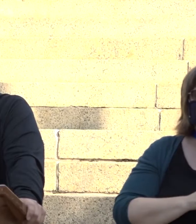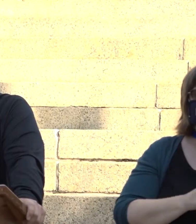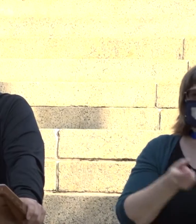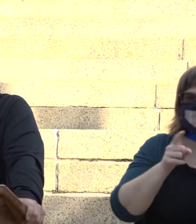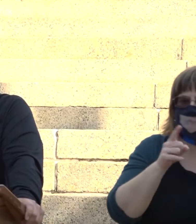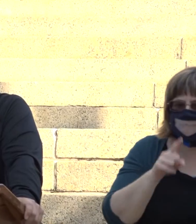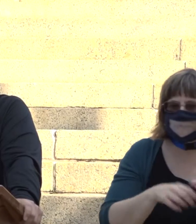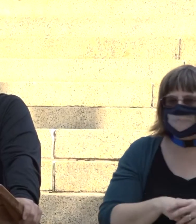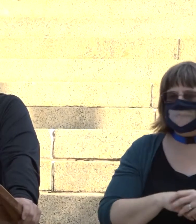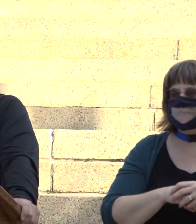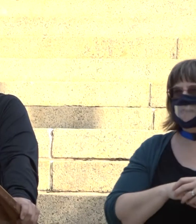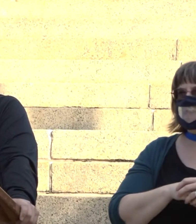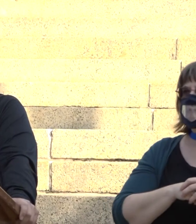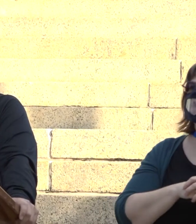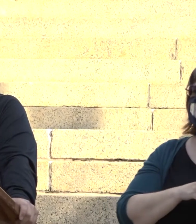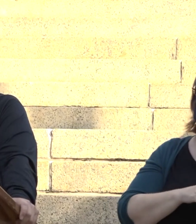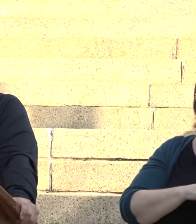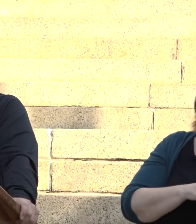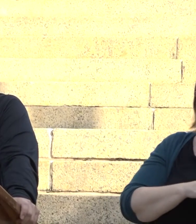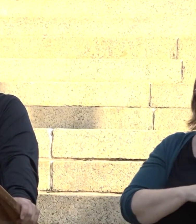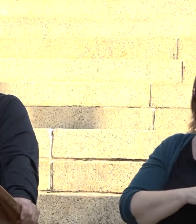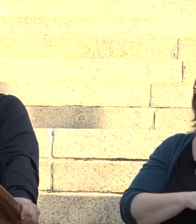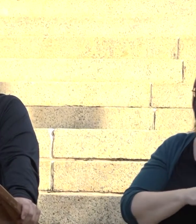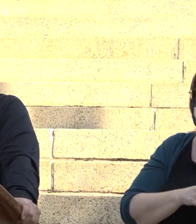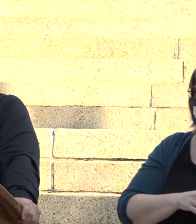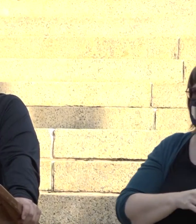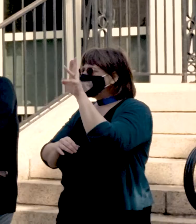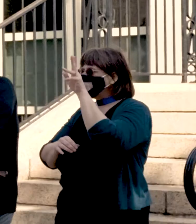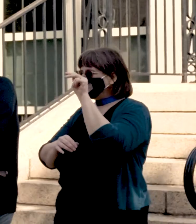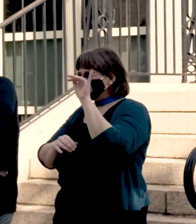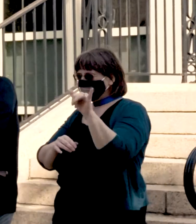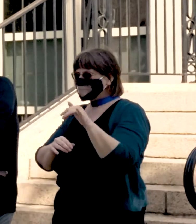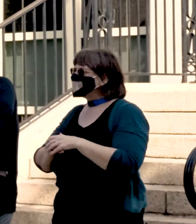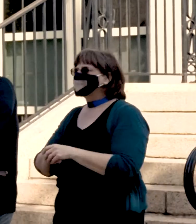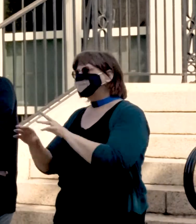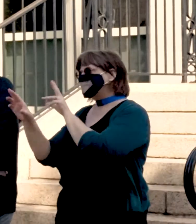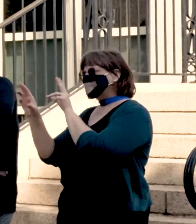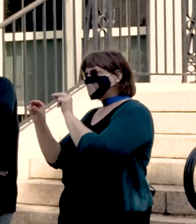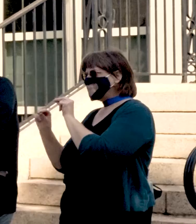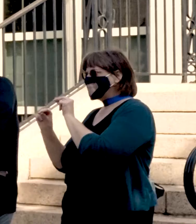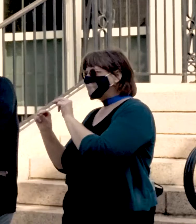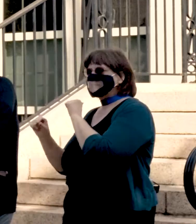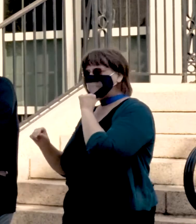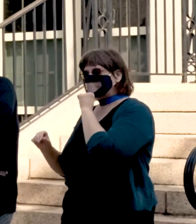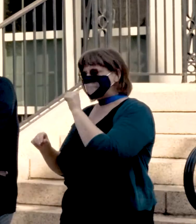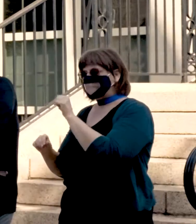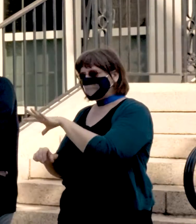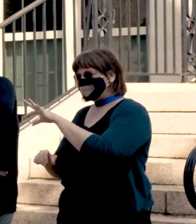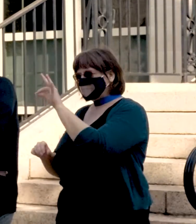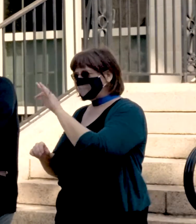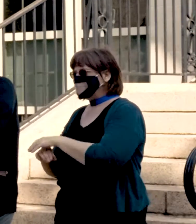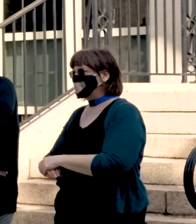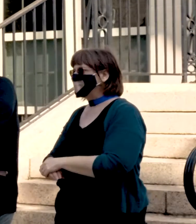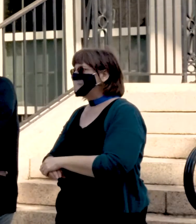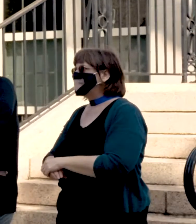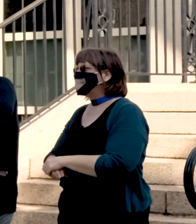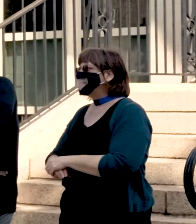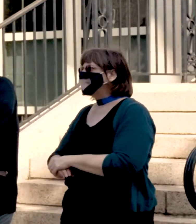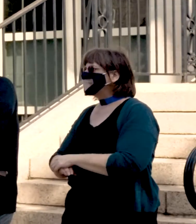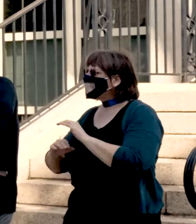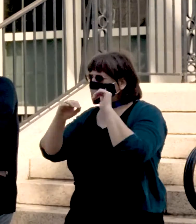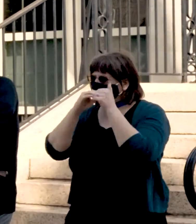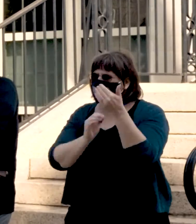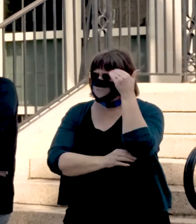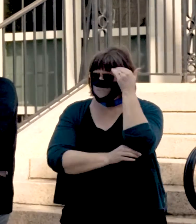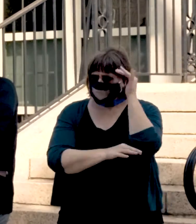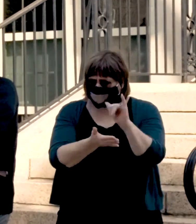up? You know, he's going to be okay. We're going to find Marty. And he said, no, we're not. And we said,